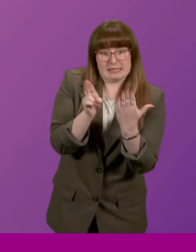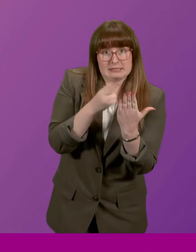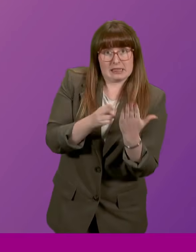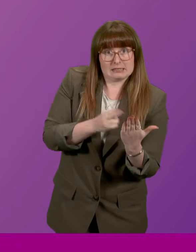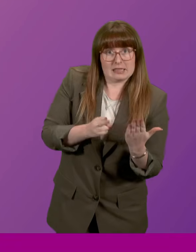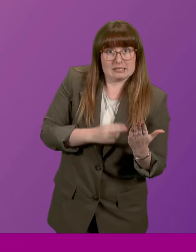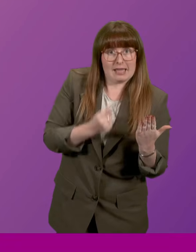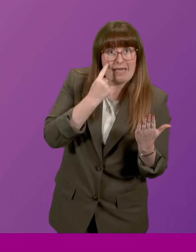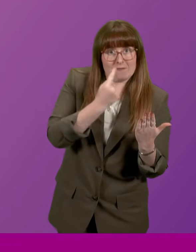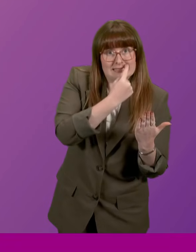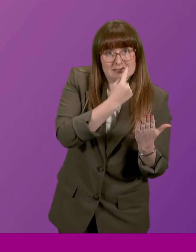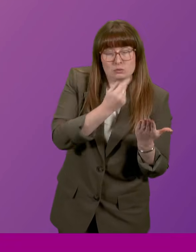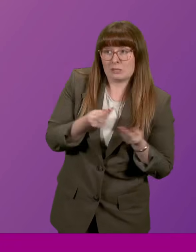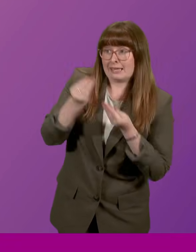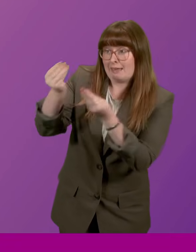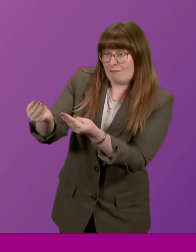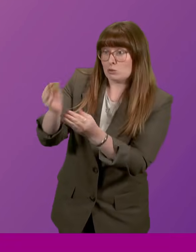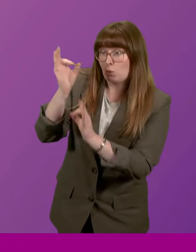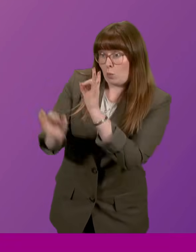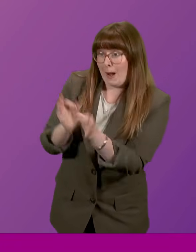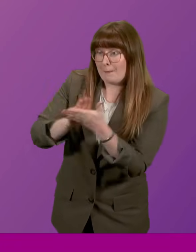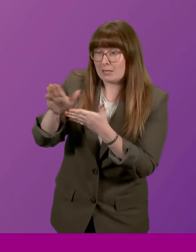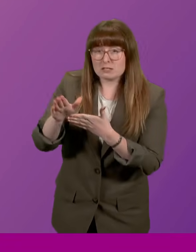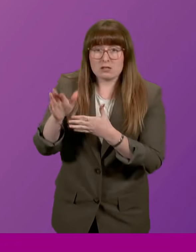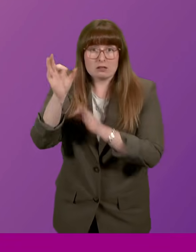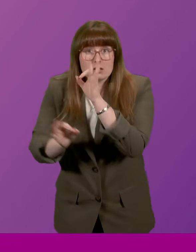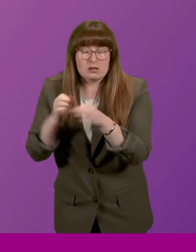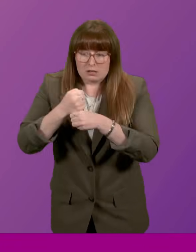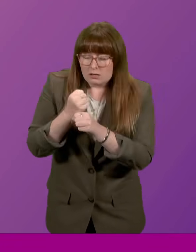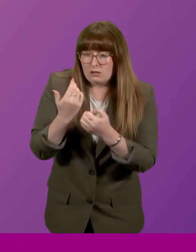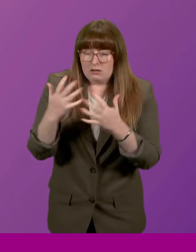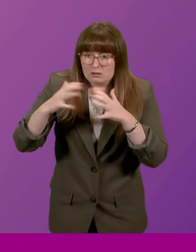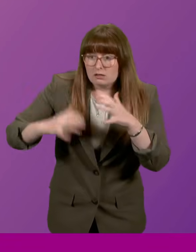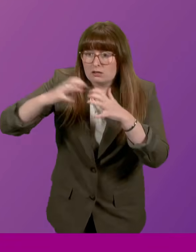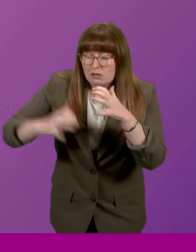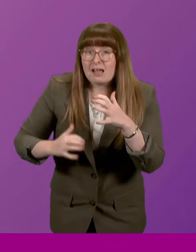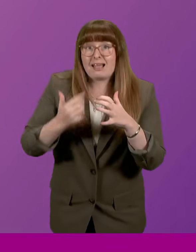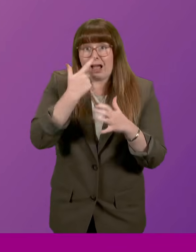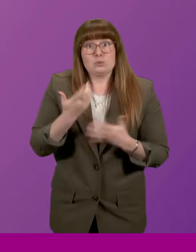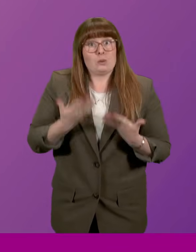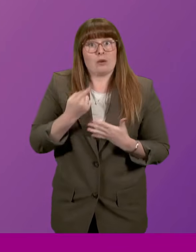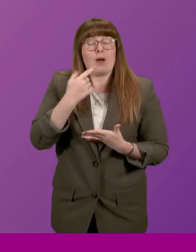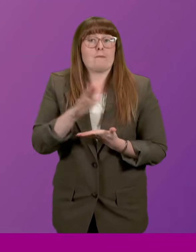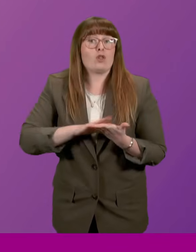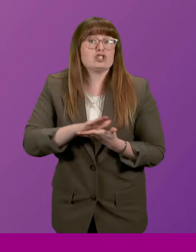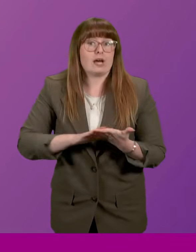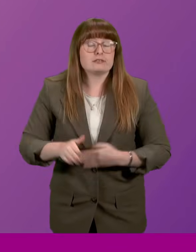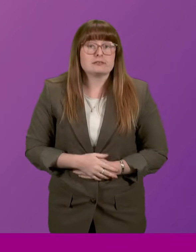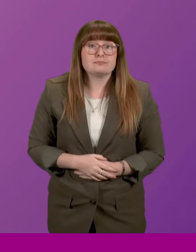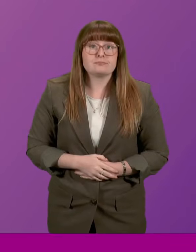the inquiry, frustrating its process, and will he take this opportunity to apologise? First Minister.